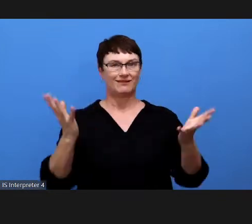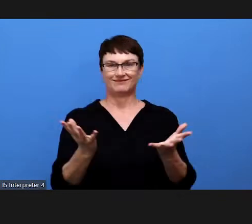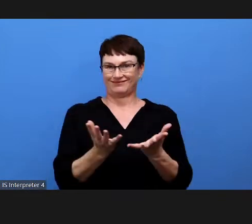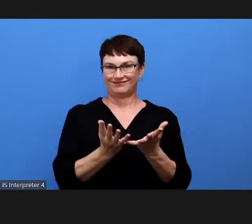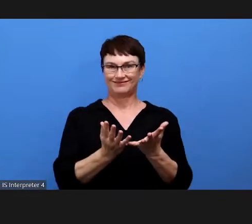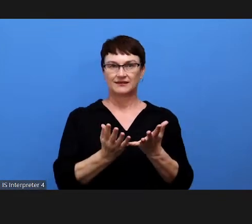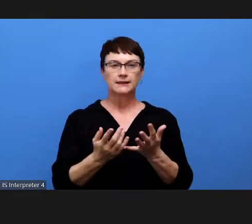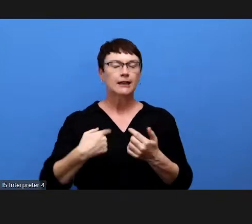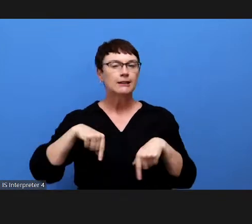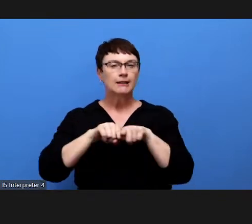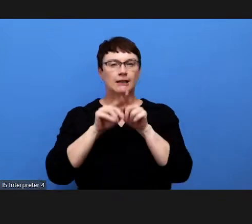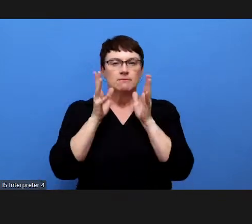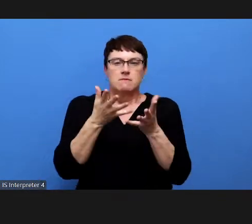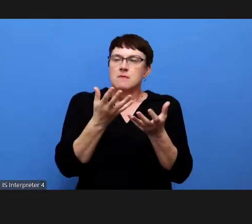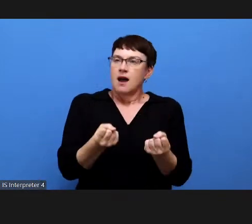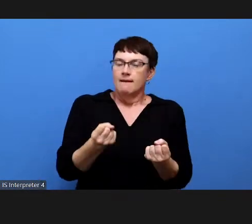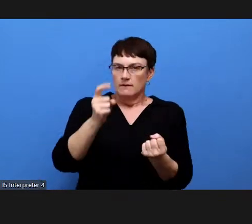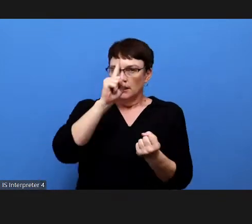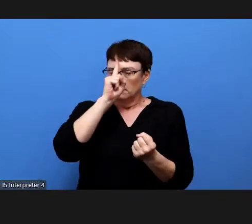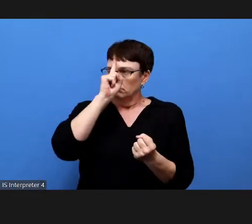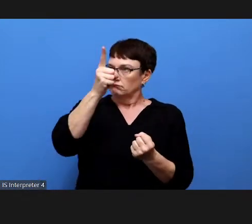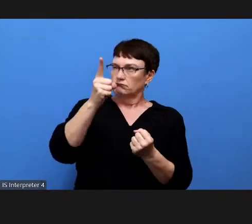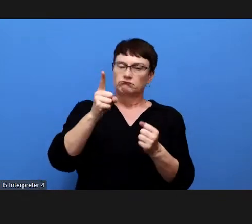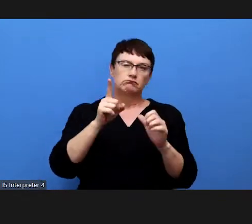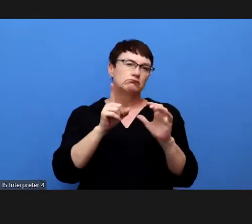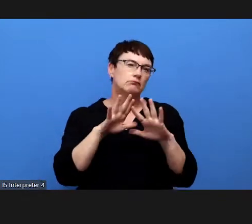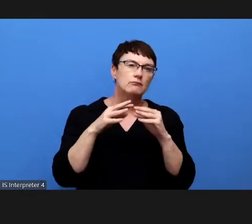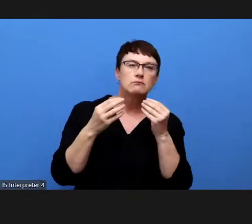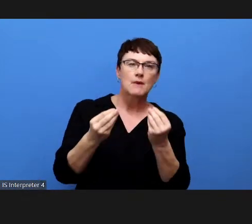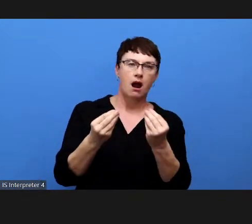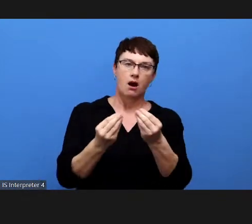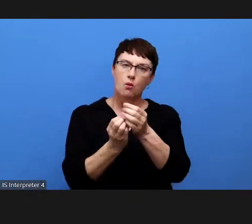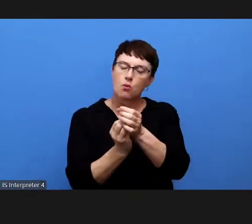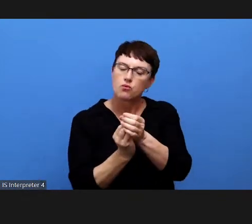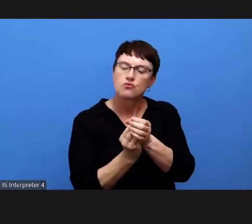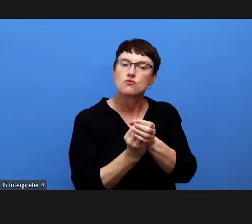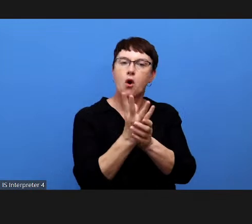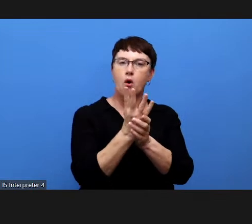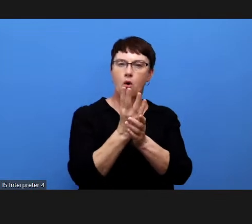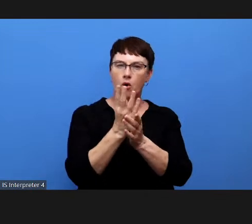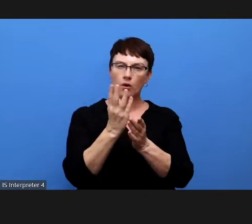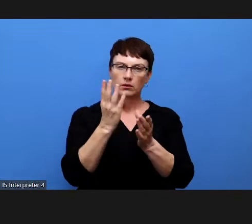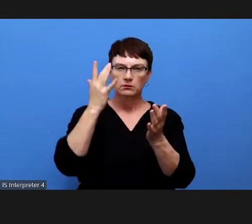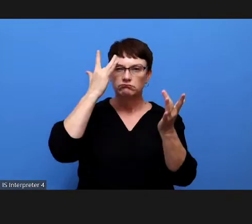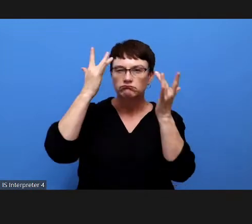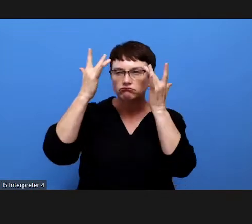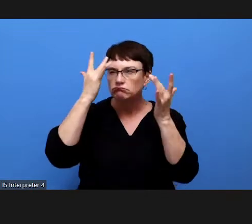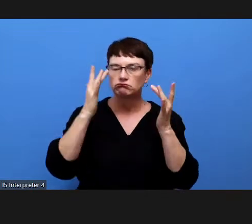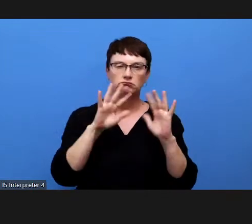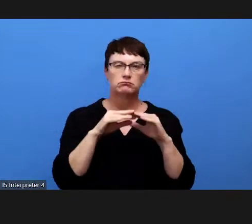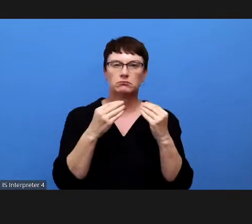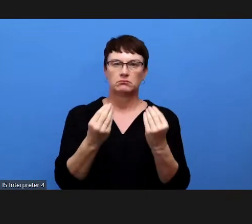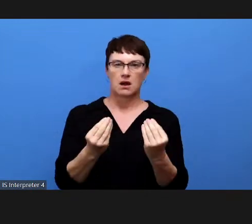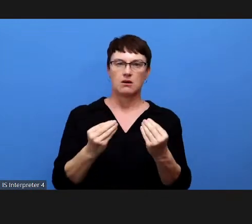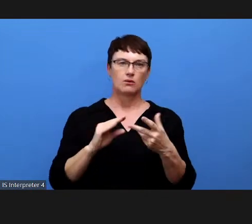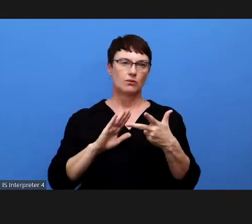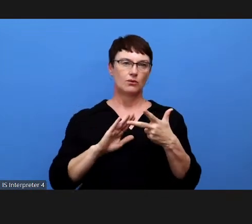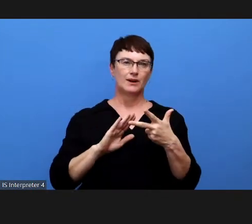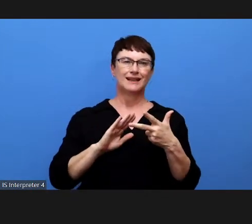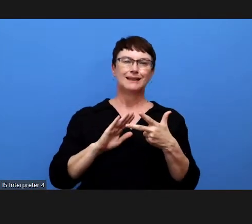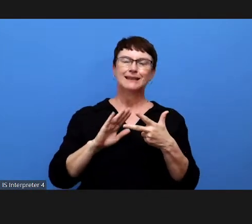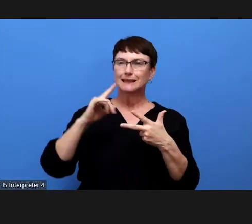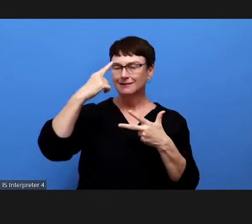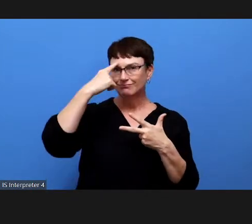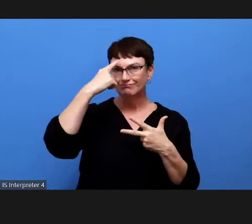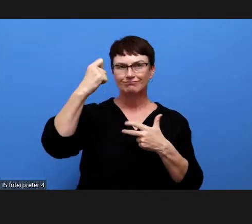about industrial innovation and development that's green. We're talking about green growth trajectories for Africa. So the